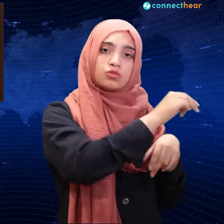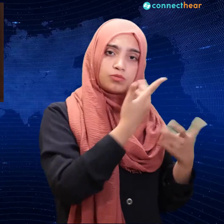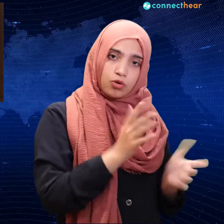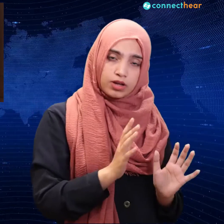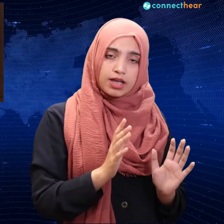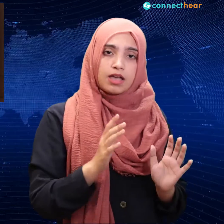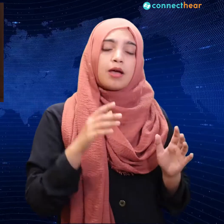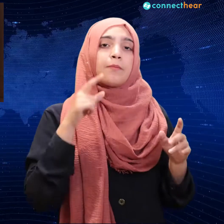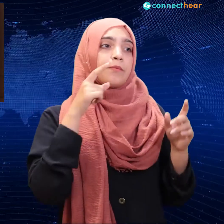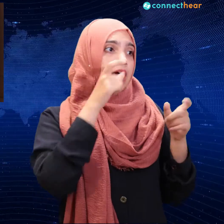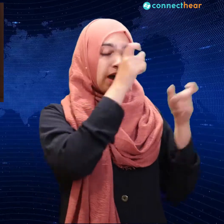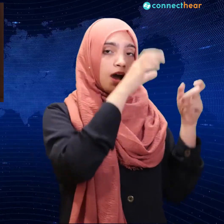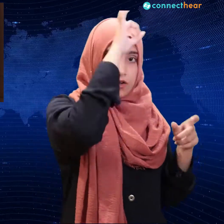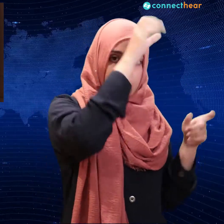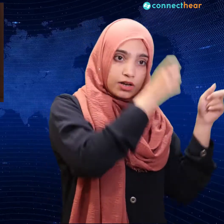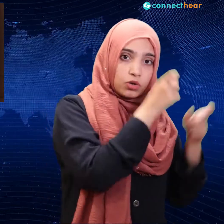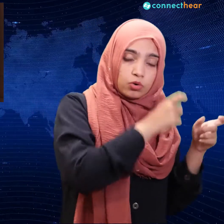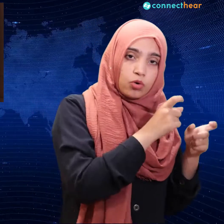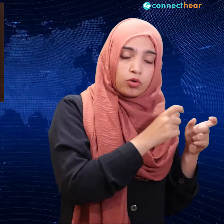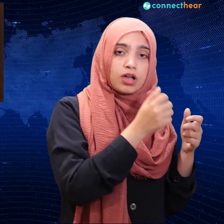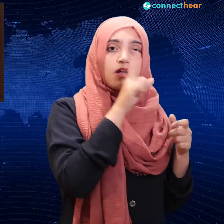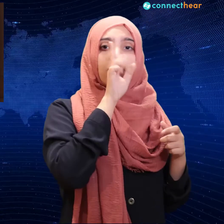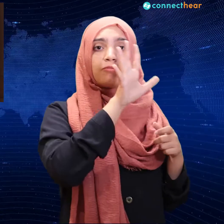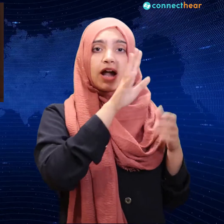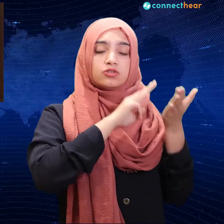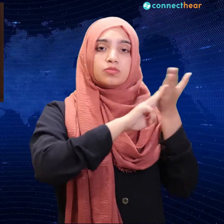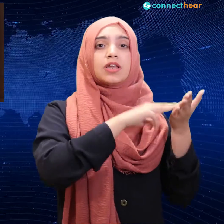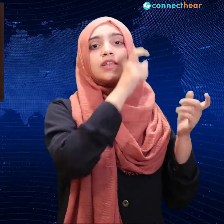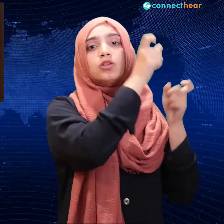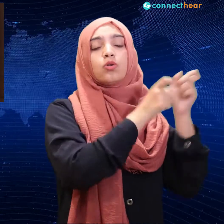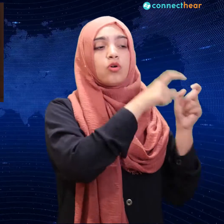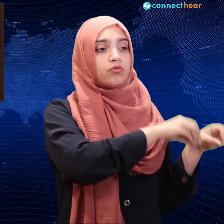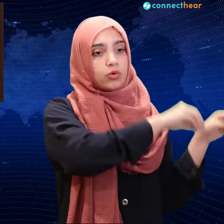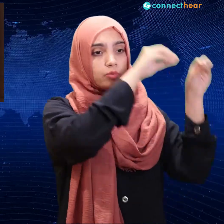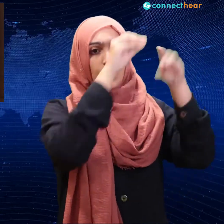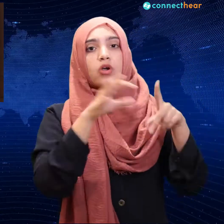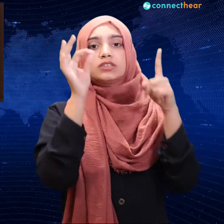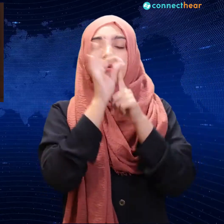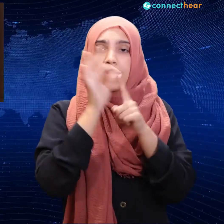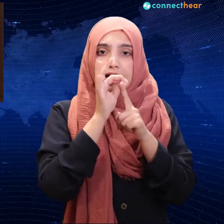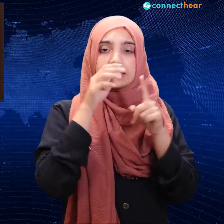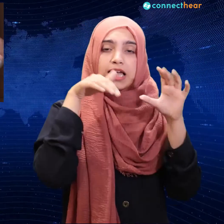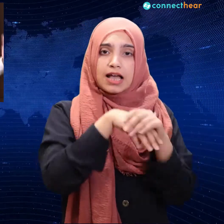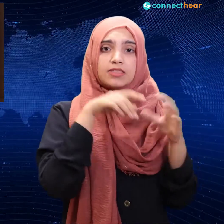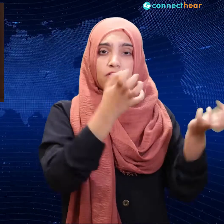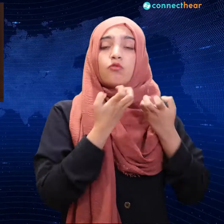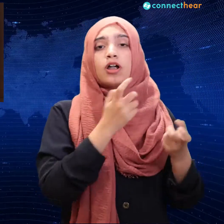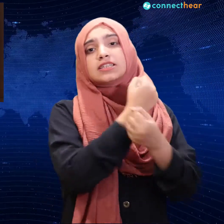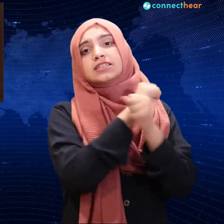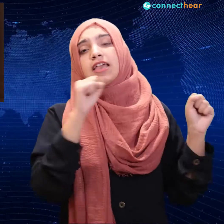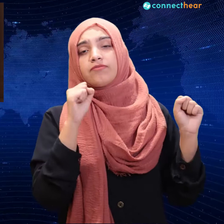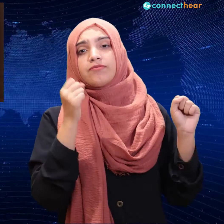in Pakistan. Amongst them were a few of the Haqqanis. And the Haqqanis were Mujahideen, were fighting the